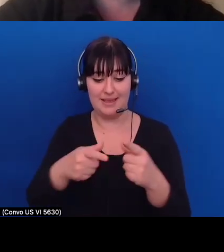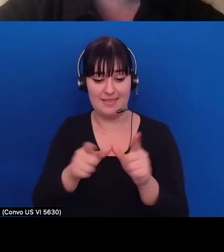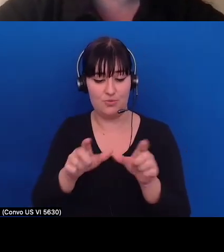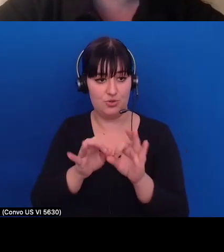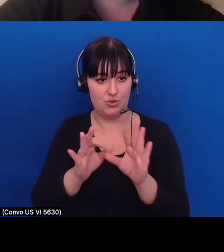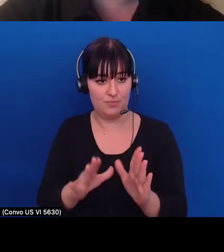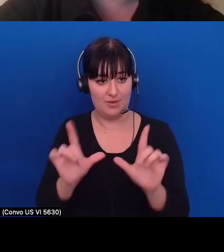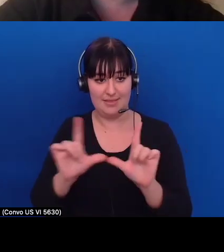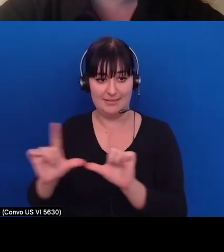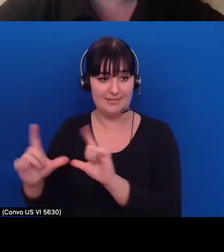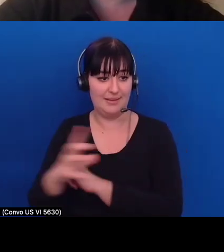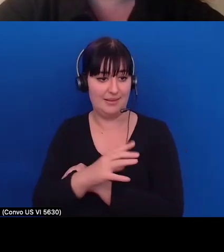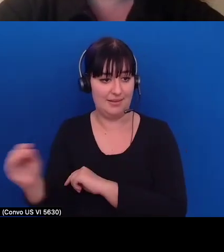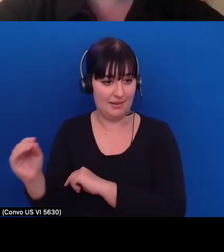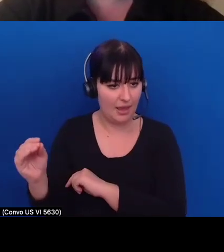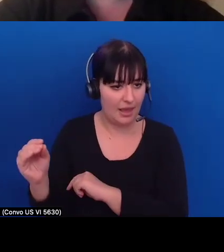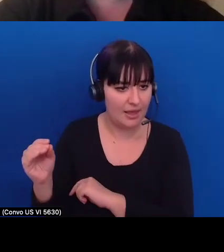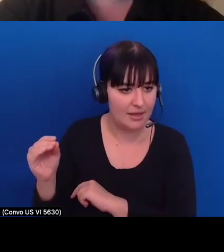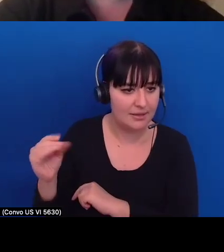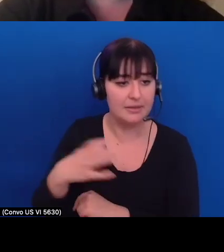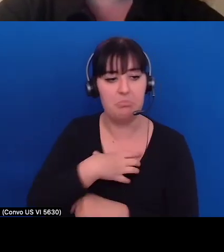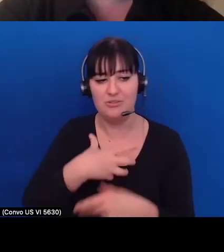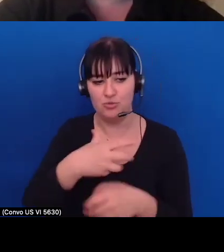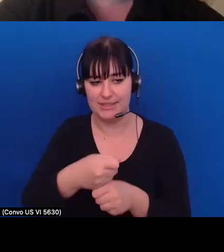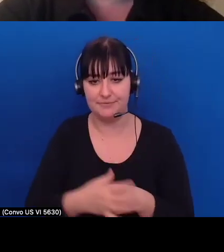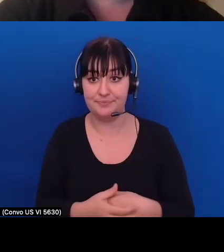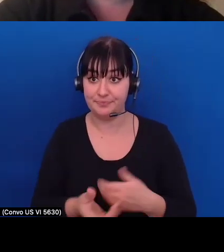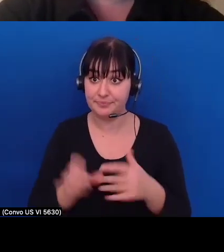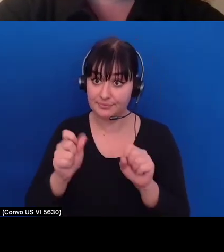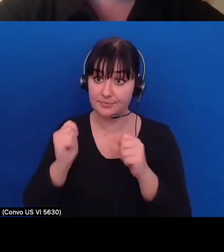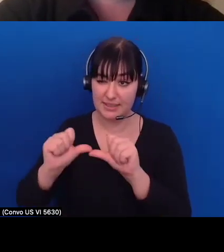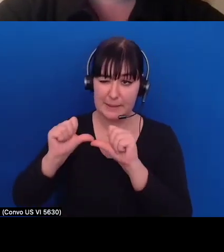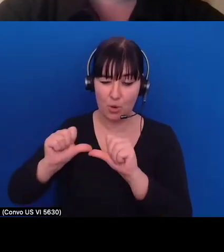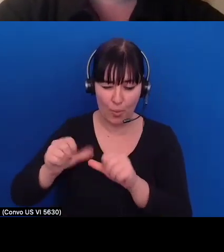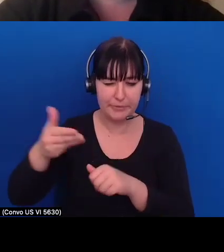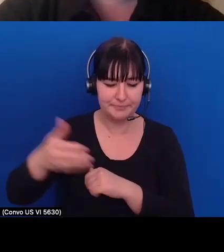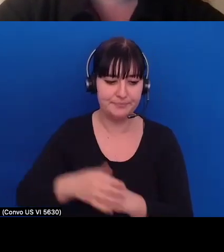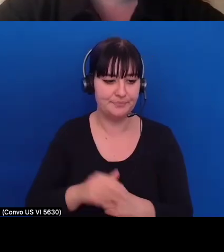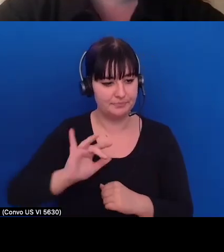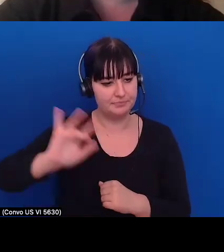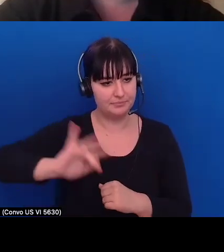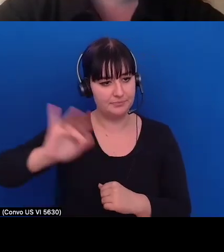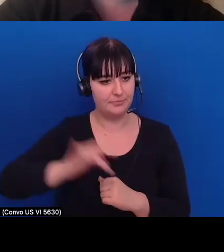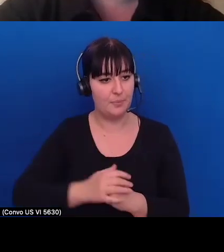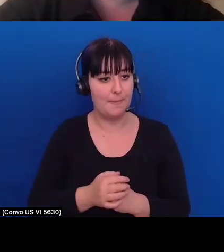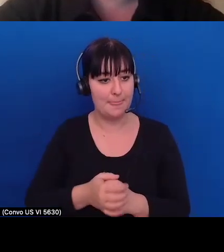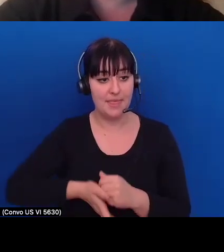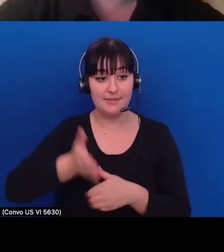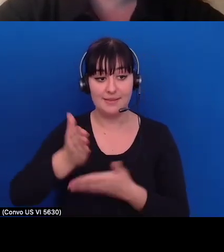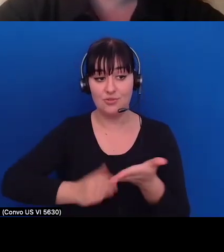licensed and complaints received. So you can keep going, Laura. And sections